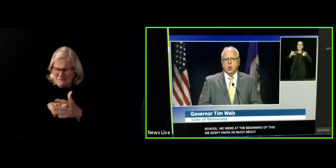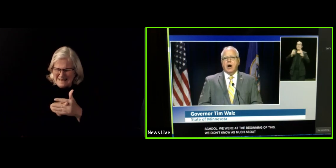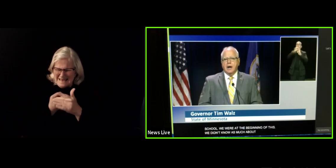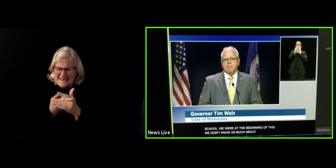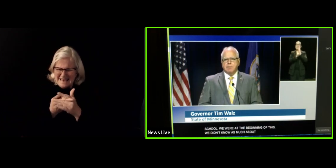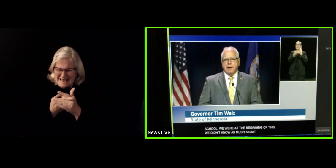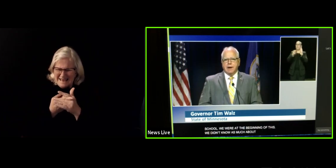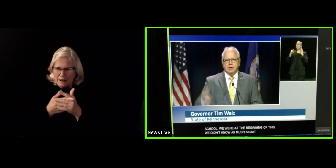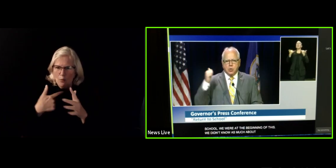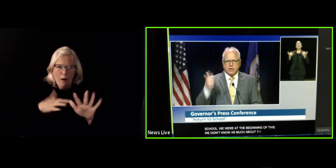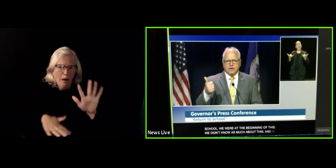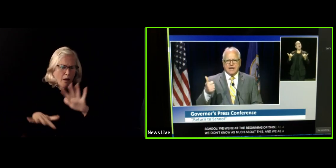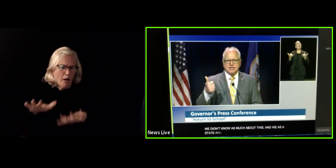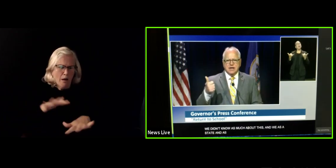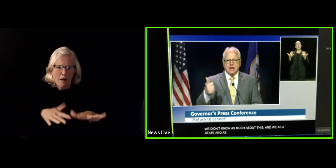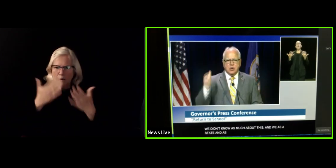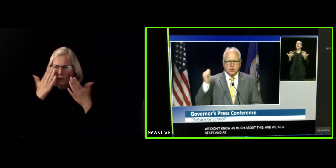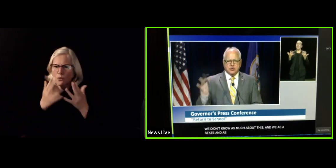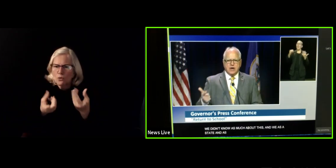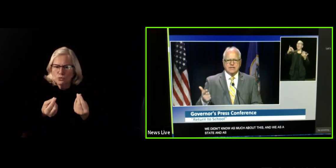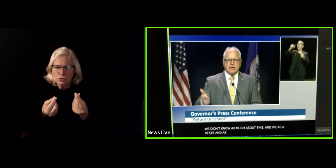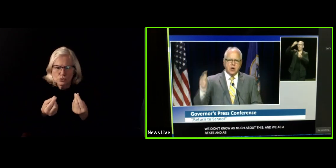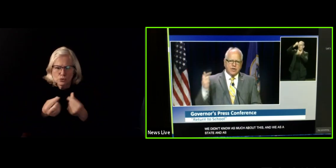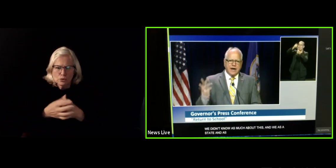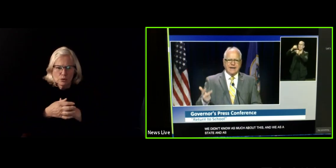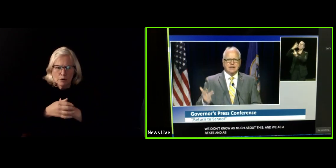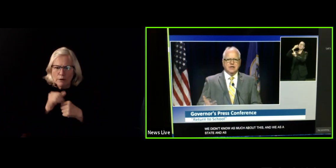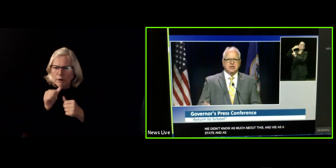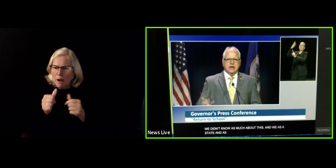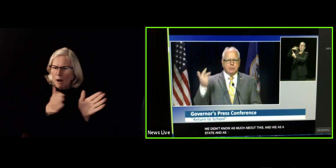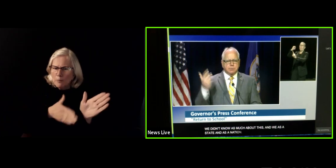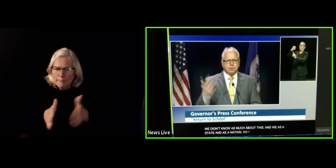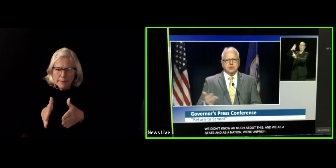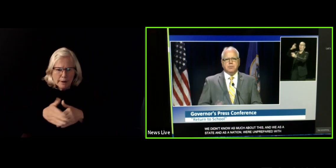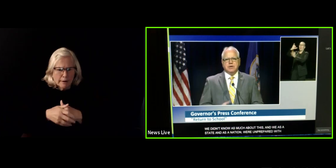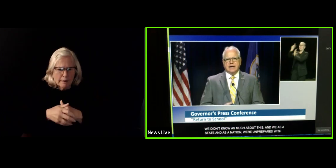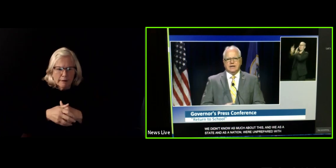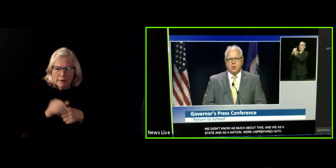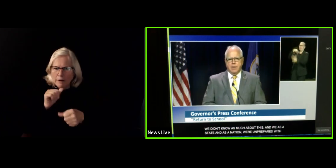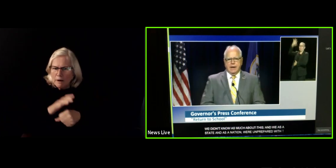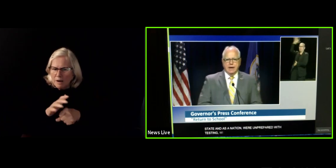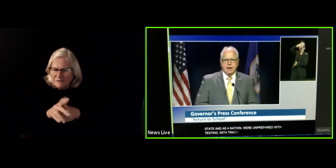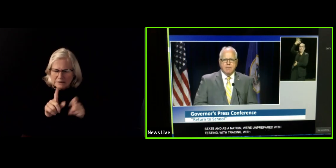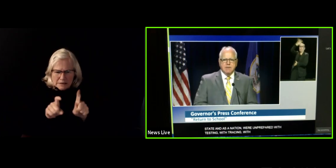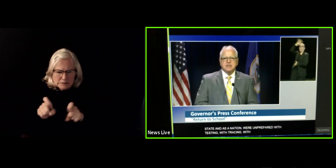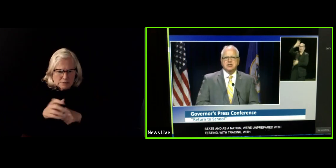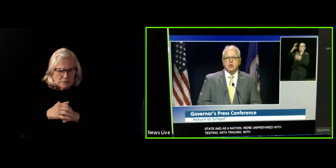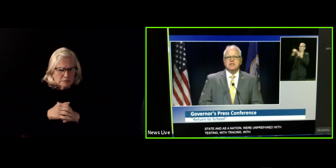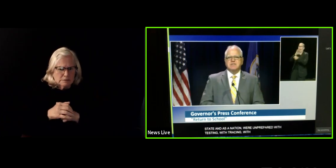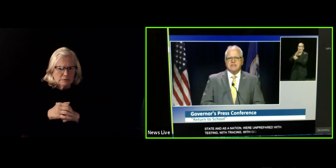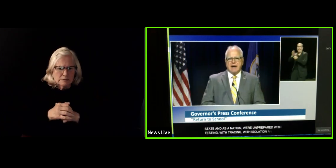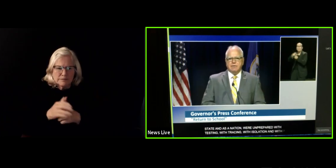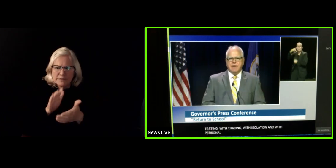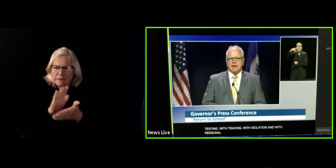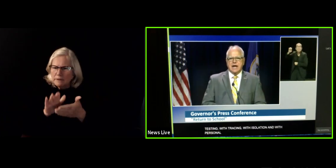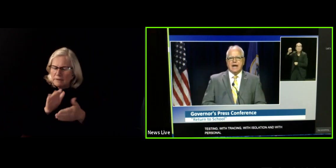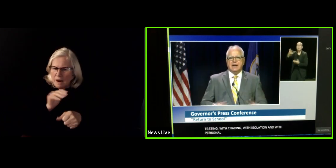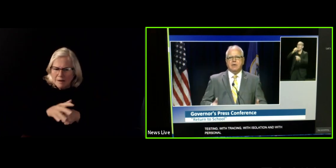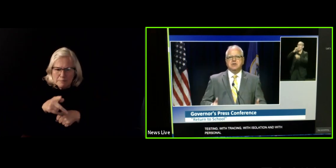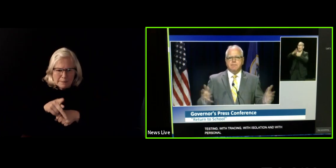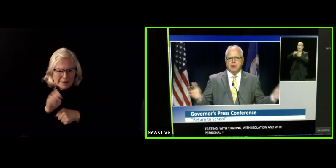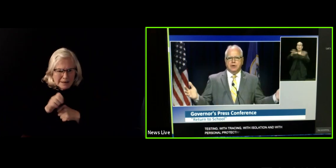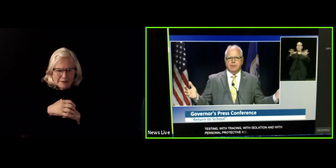were unprepared with testing, with tracing, with isolation, and with personal protective equipment. Minnesotans have sacrificed and